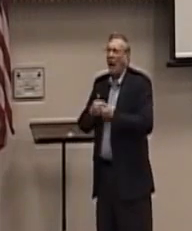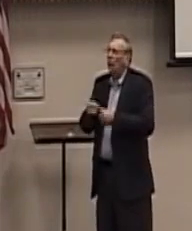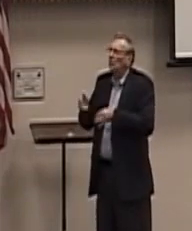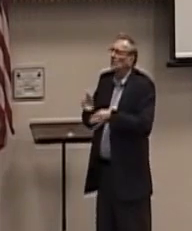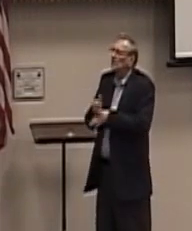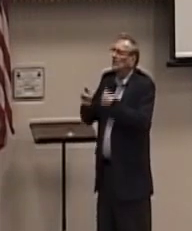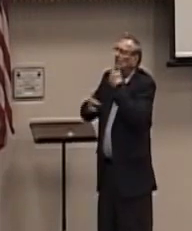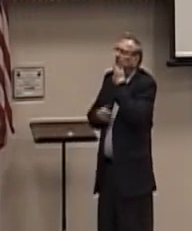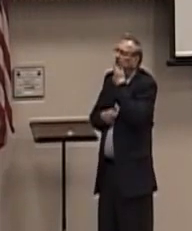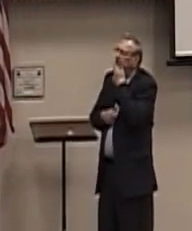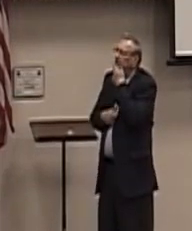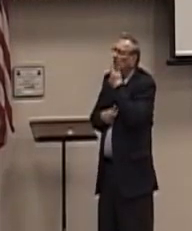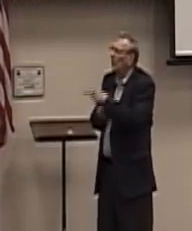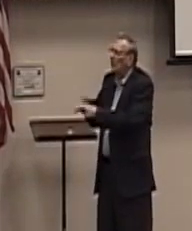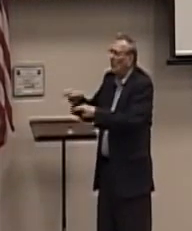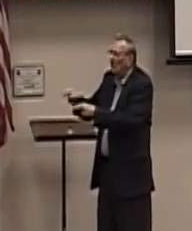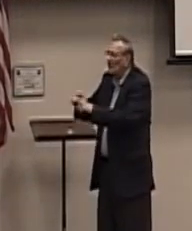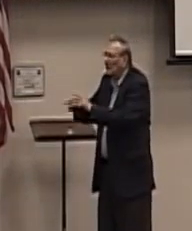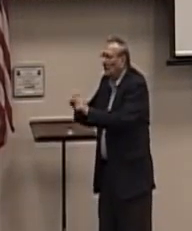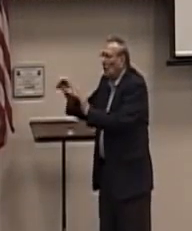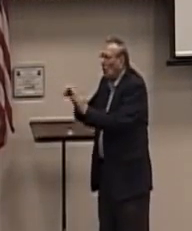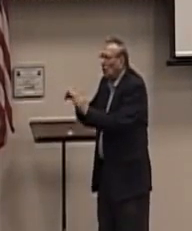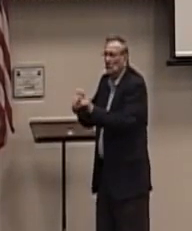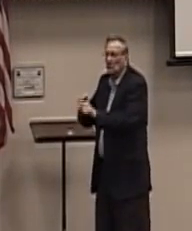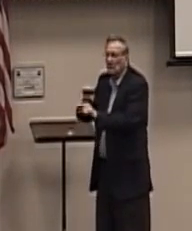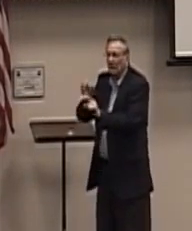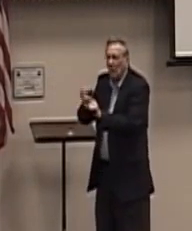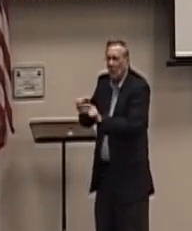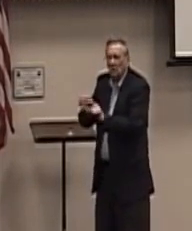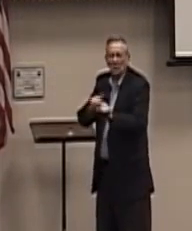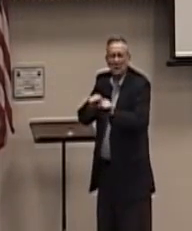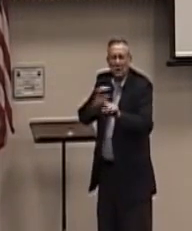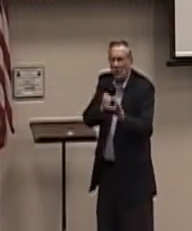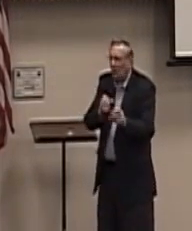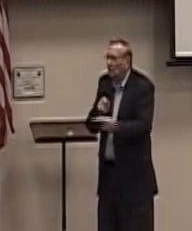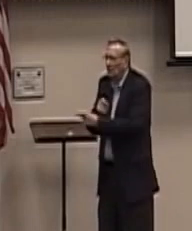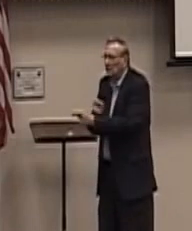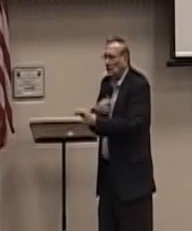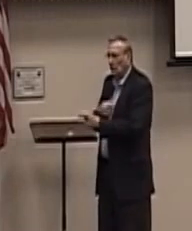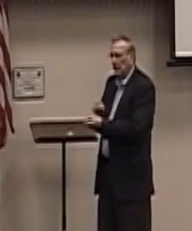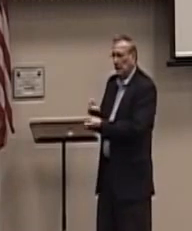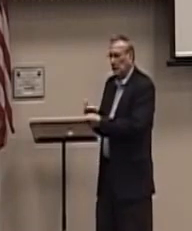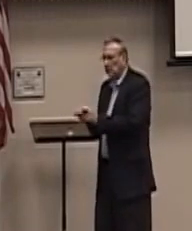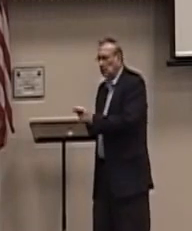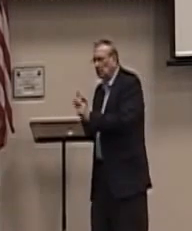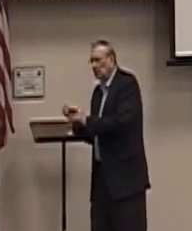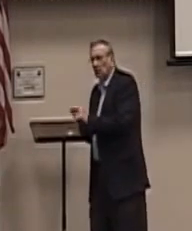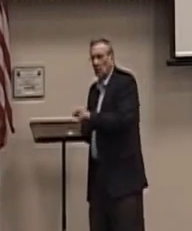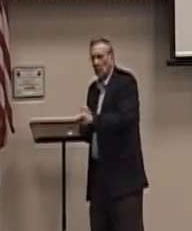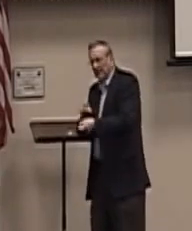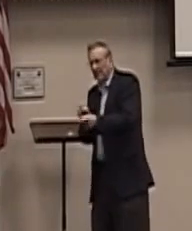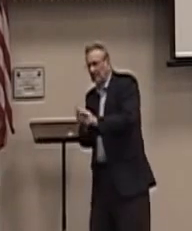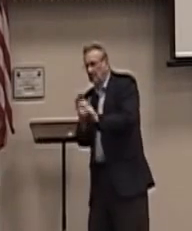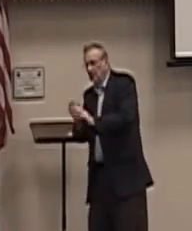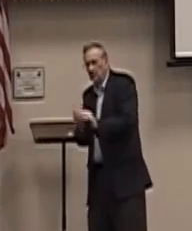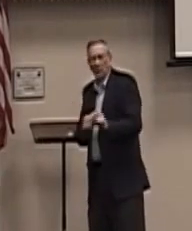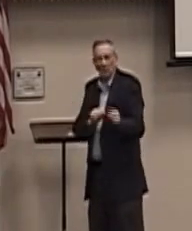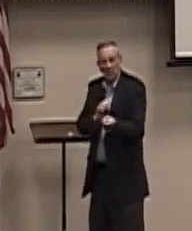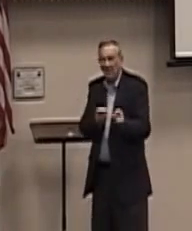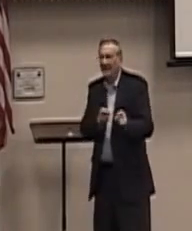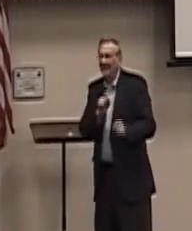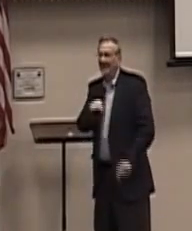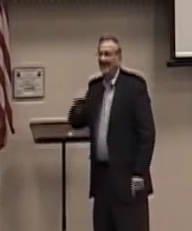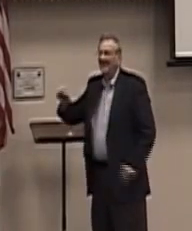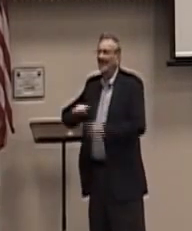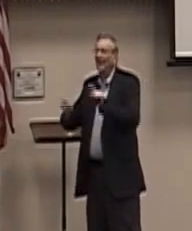them according to who they are and their different culture and their different challenges. And so Paul is being like Jesus, godly and full of life